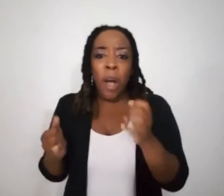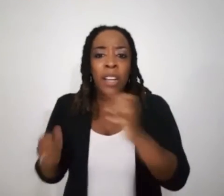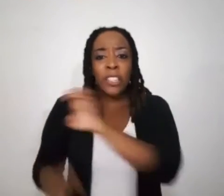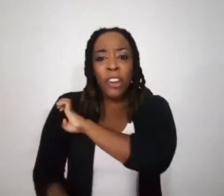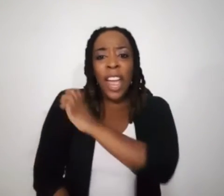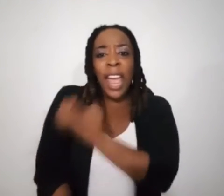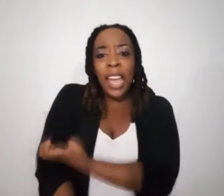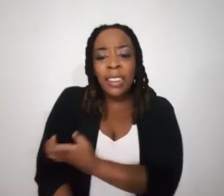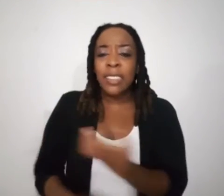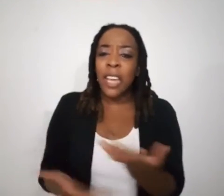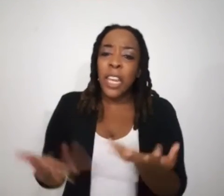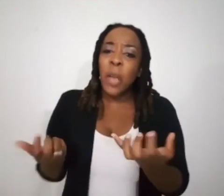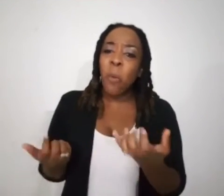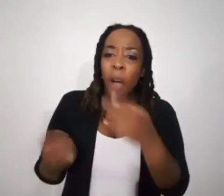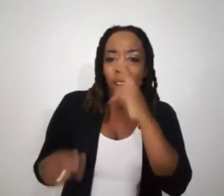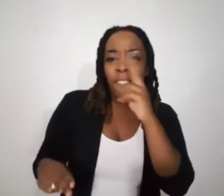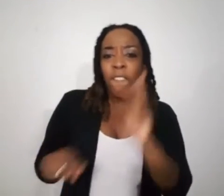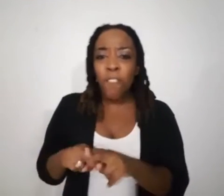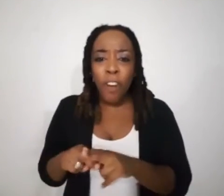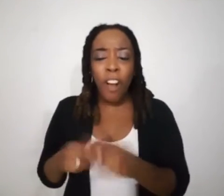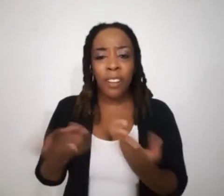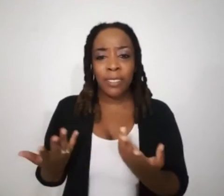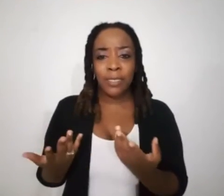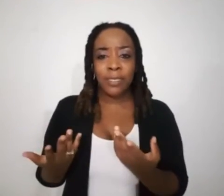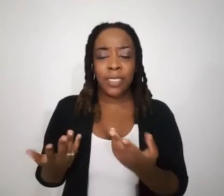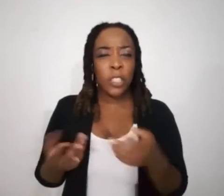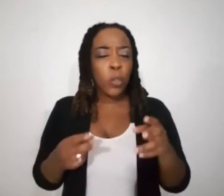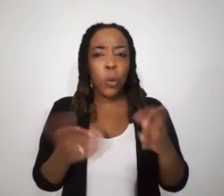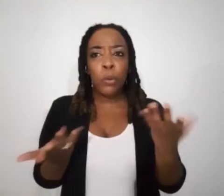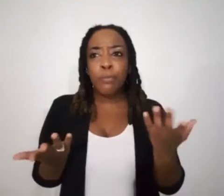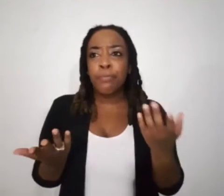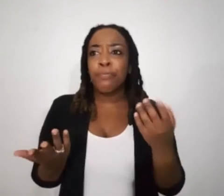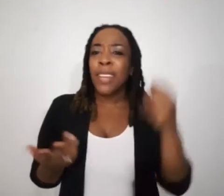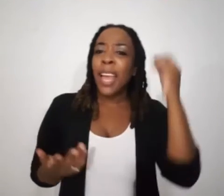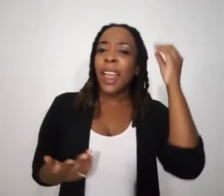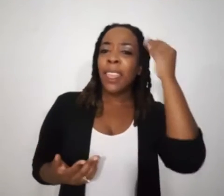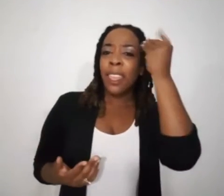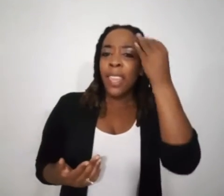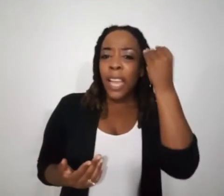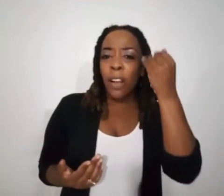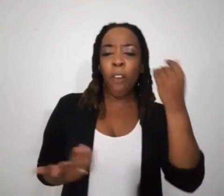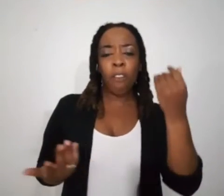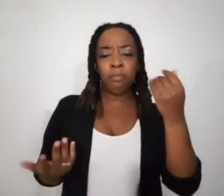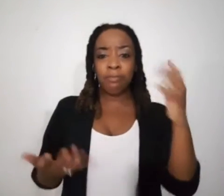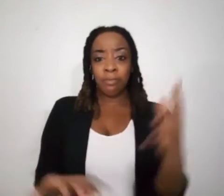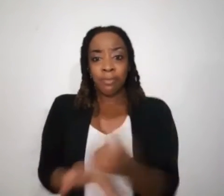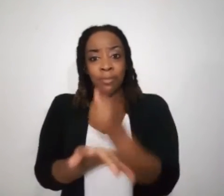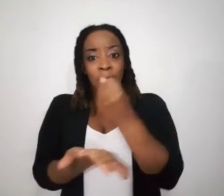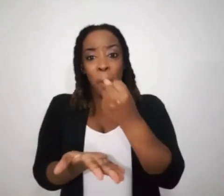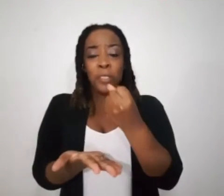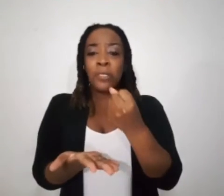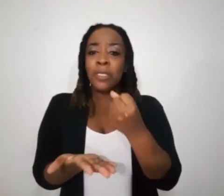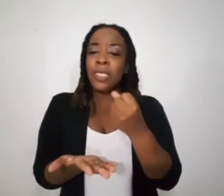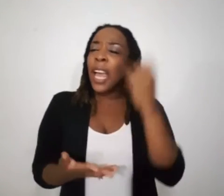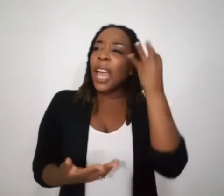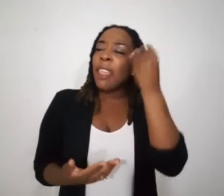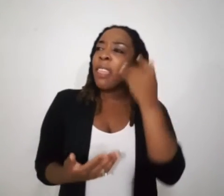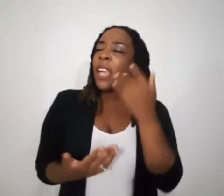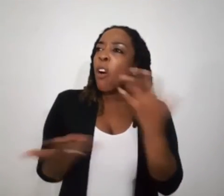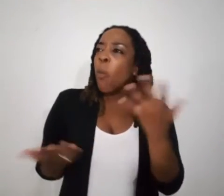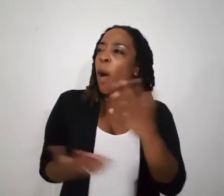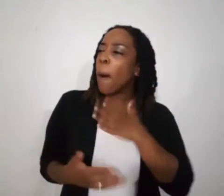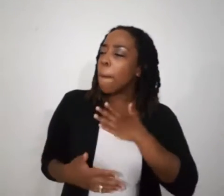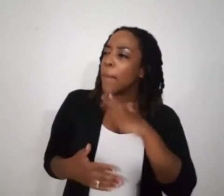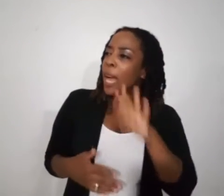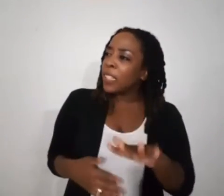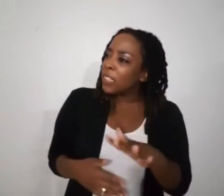for opportunities. Look for things that your child really, really loves to do, and make sure that you are part